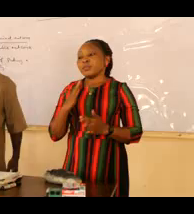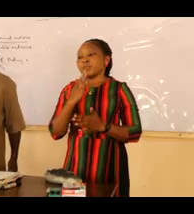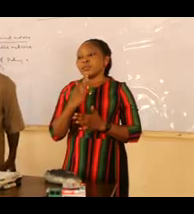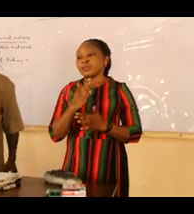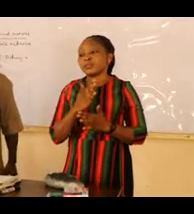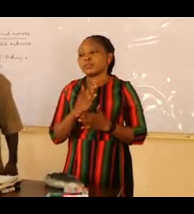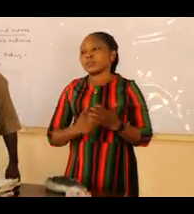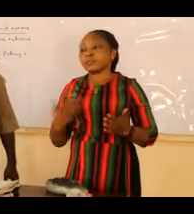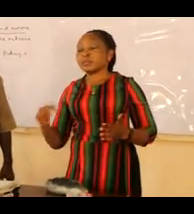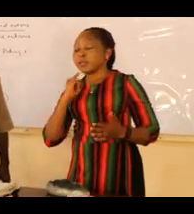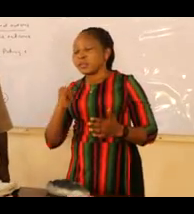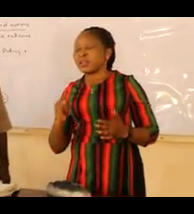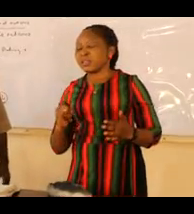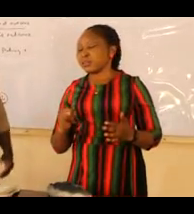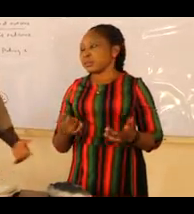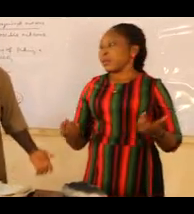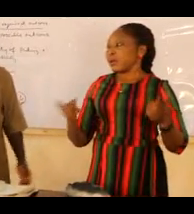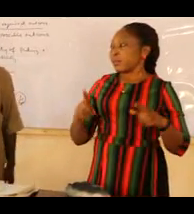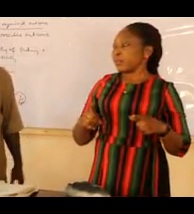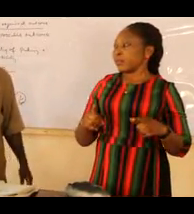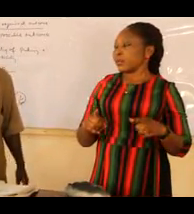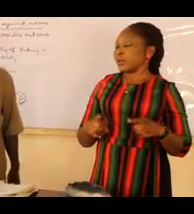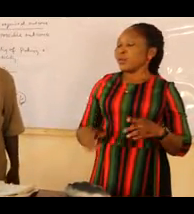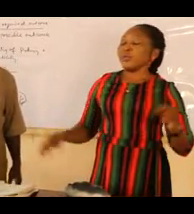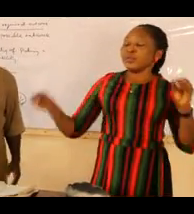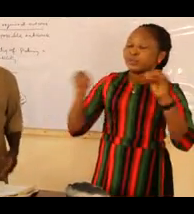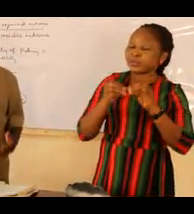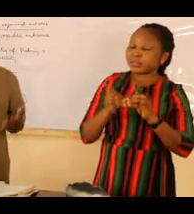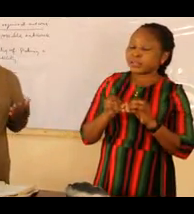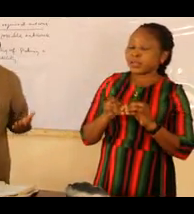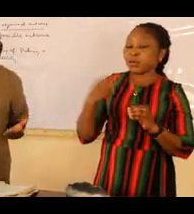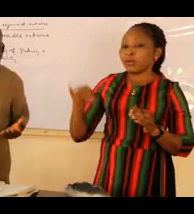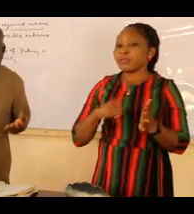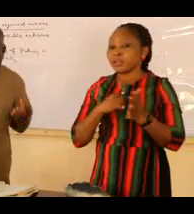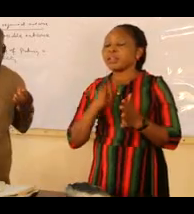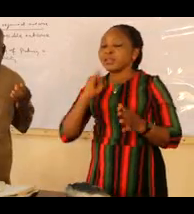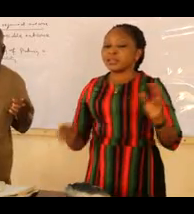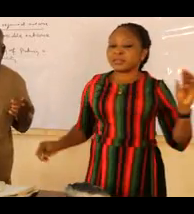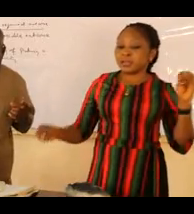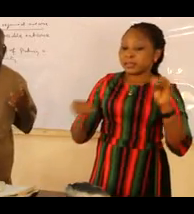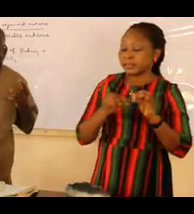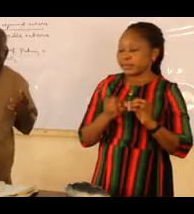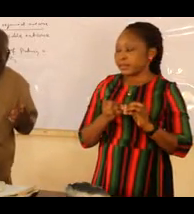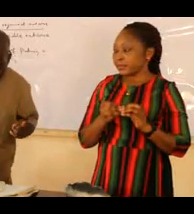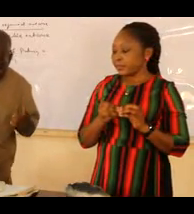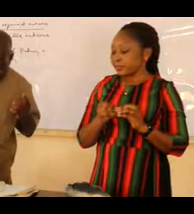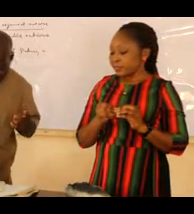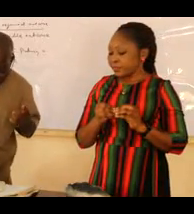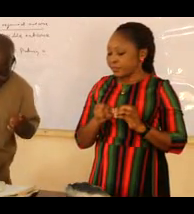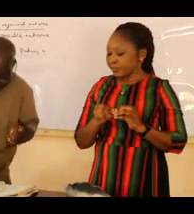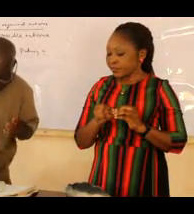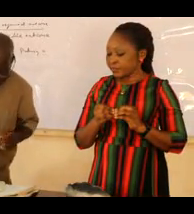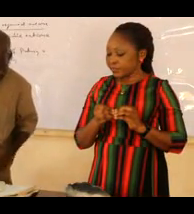of probability of various events of the events involved. What are we saying? Look at the word